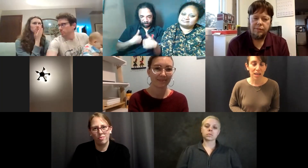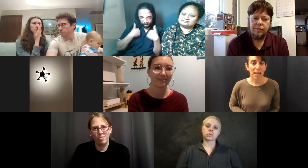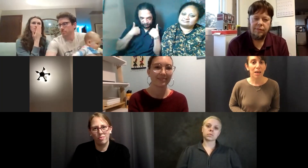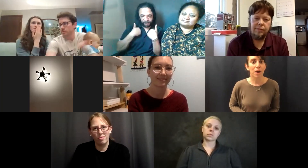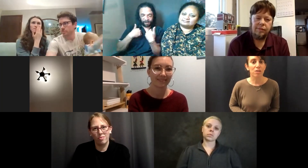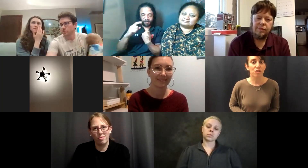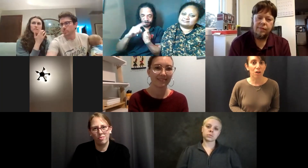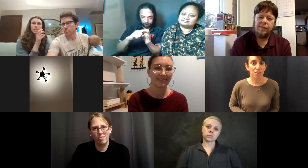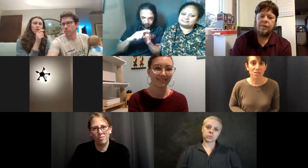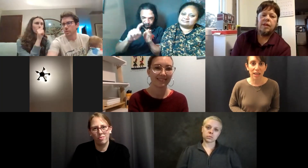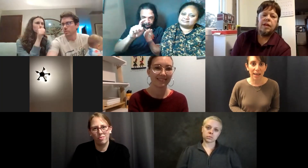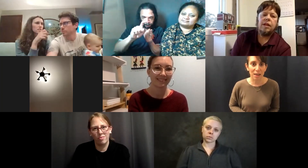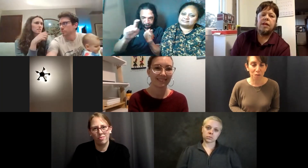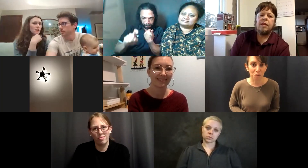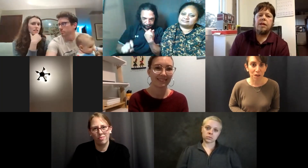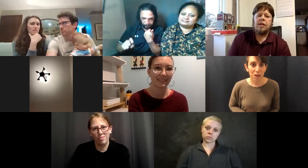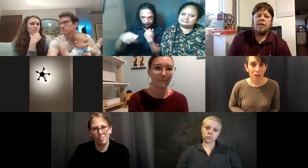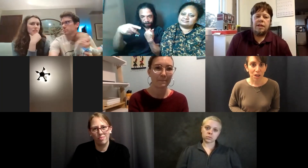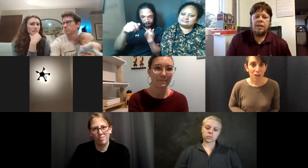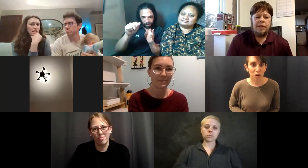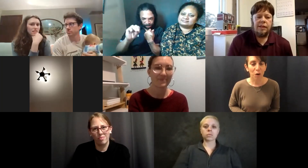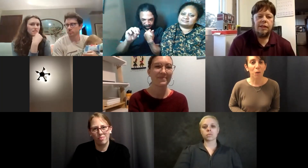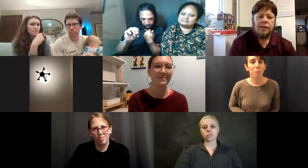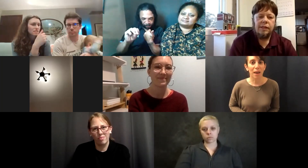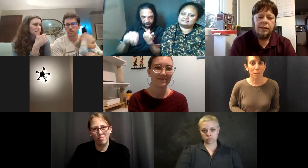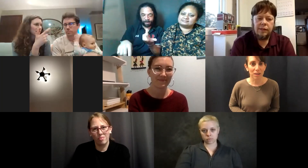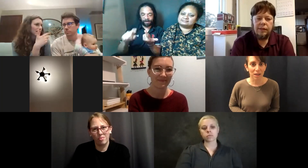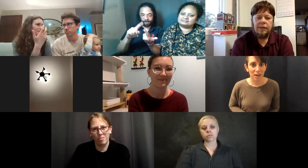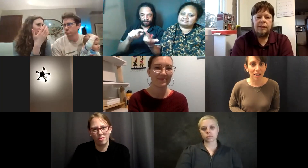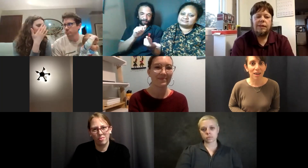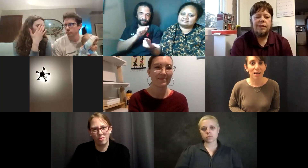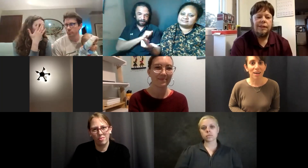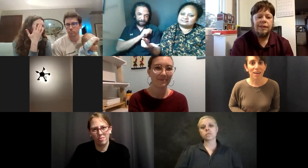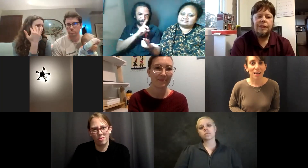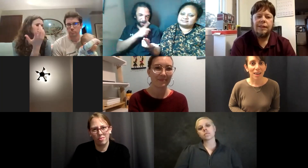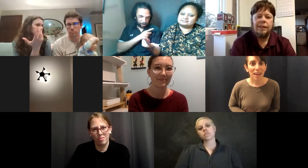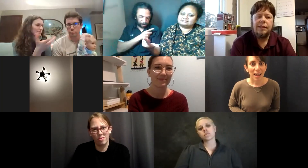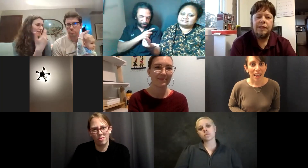involved in my daughter's life. So Pamela